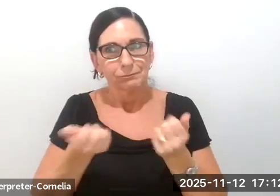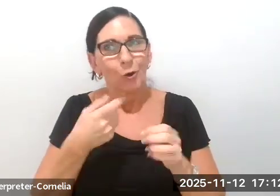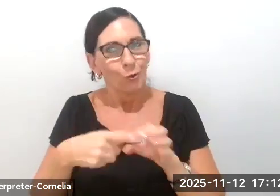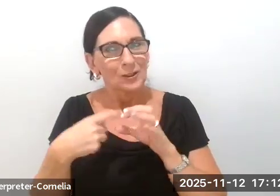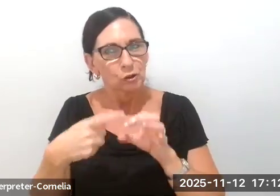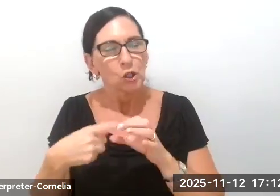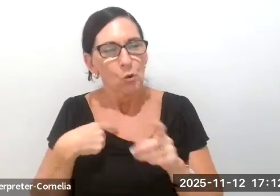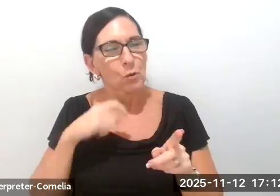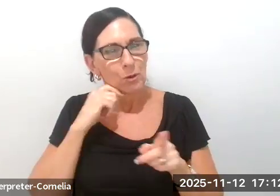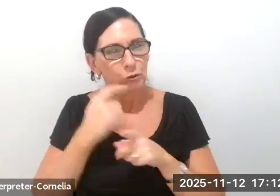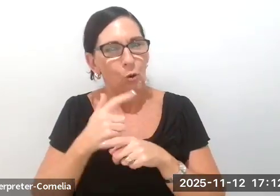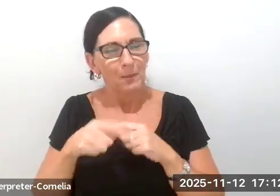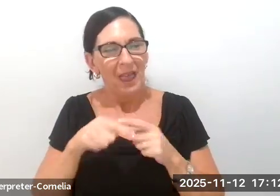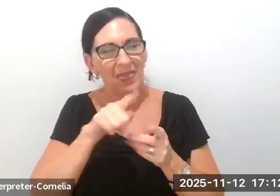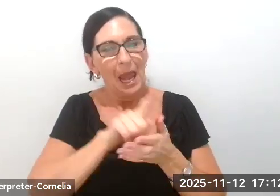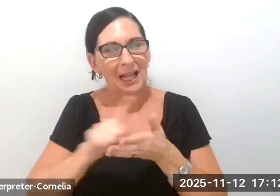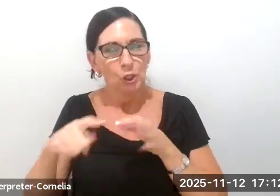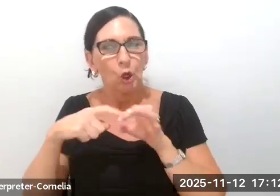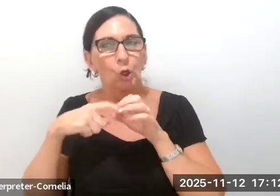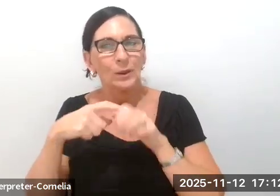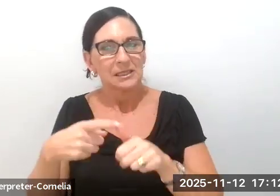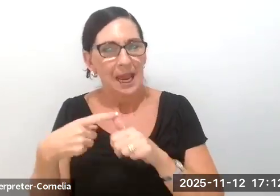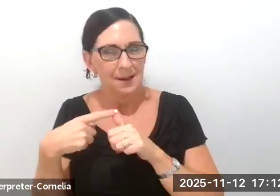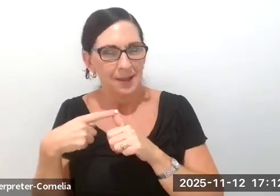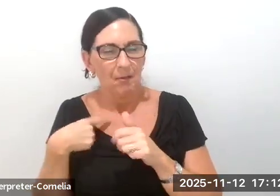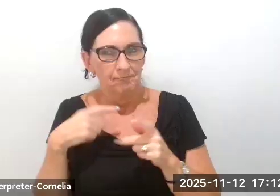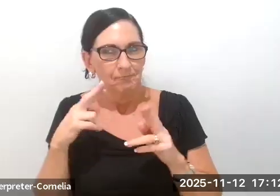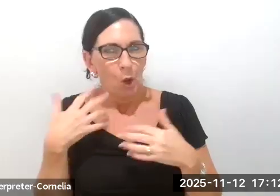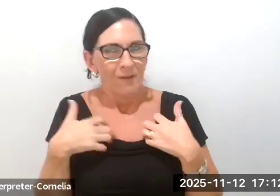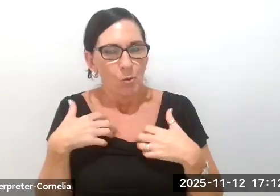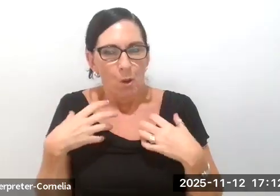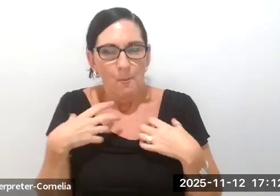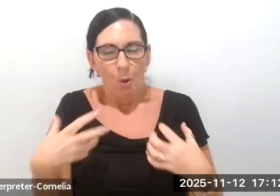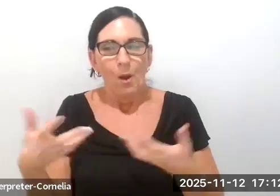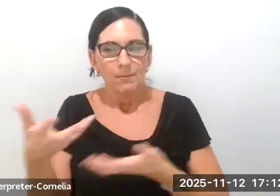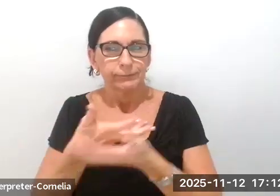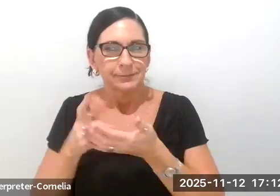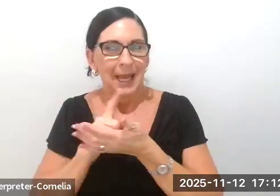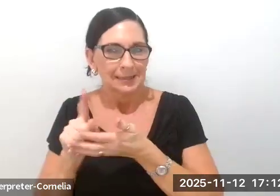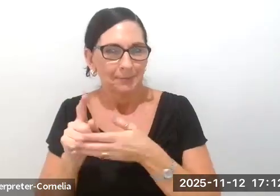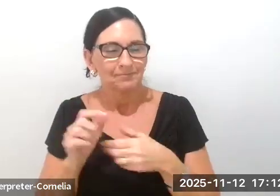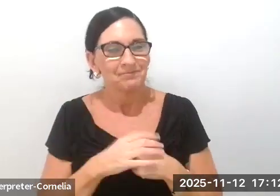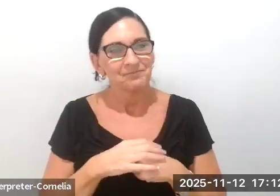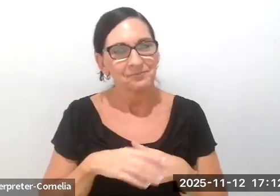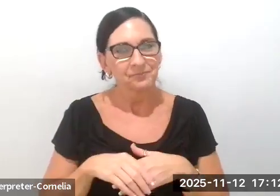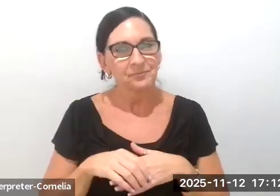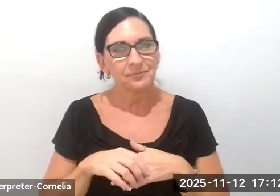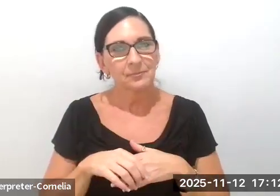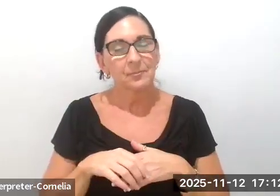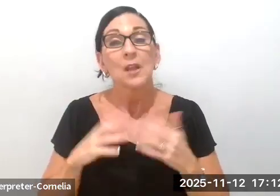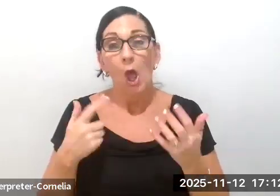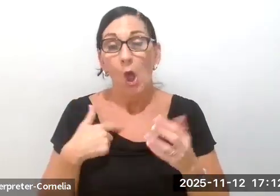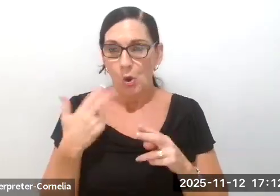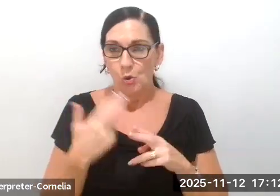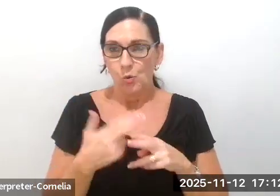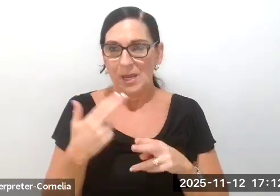so we'll come to these in the Q&A session, and we'll look forward to that more interactive dialogue. So let's take a